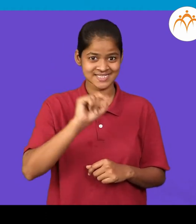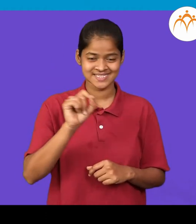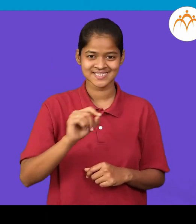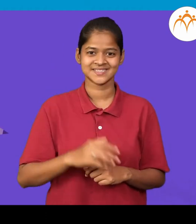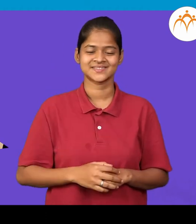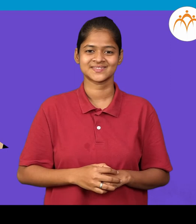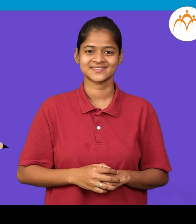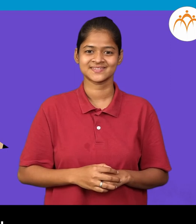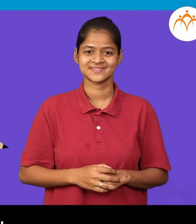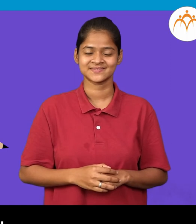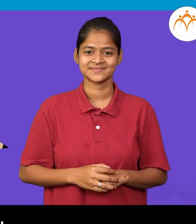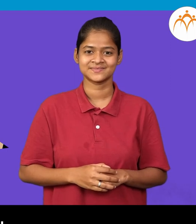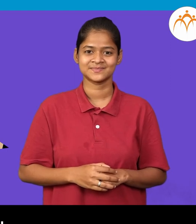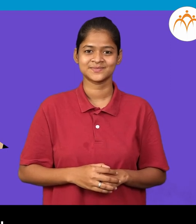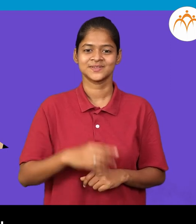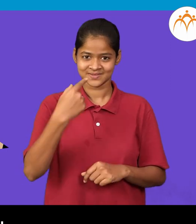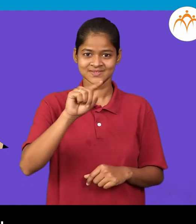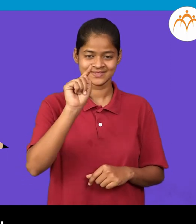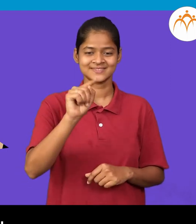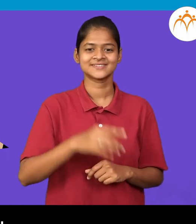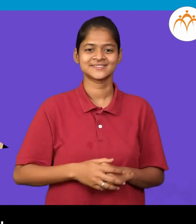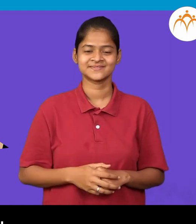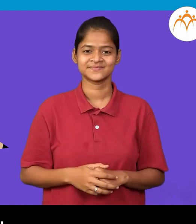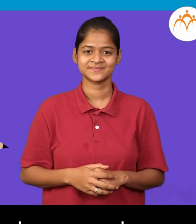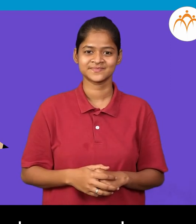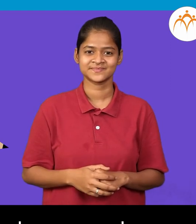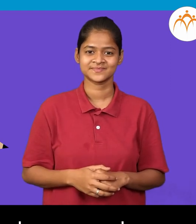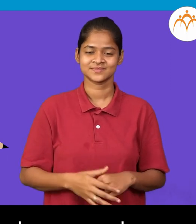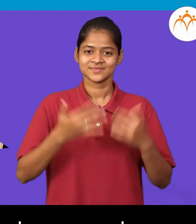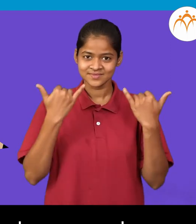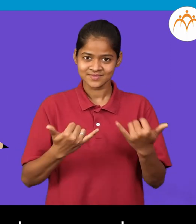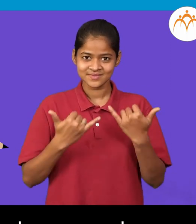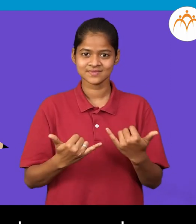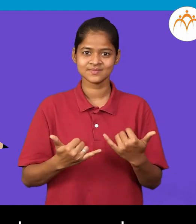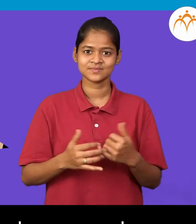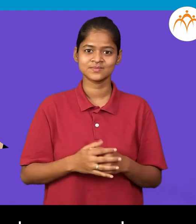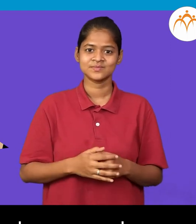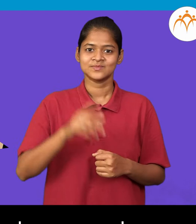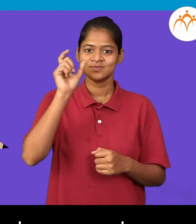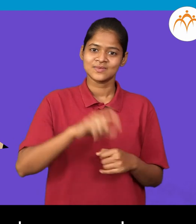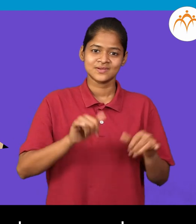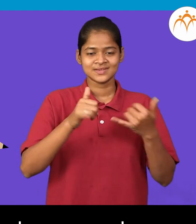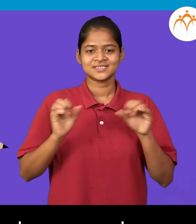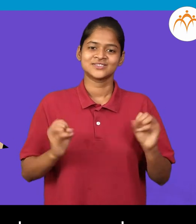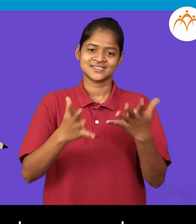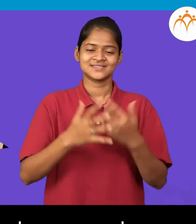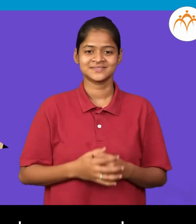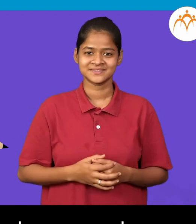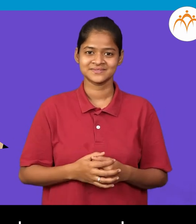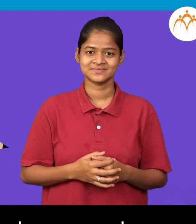Pencil. That is right. Let us now play a